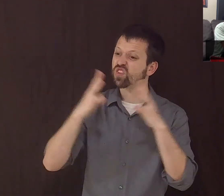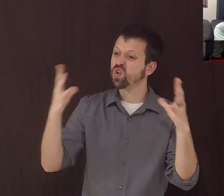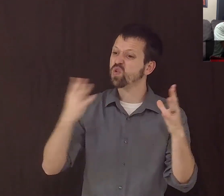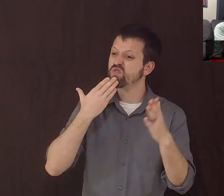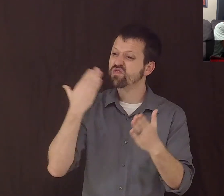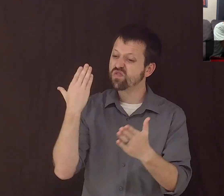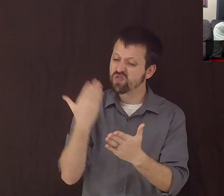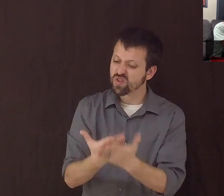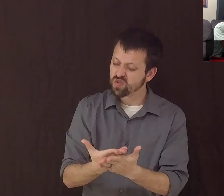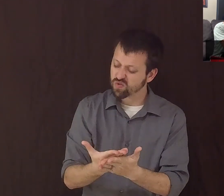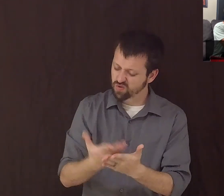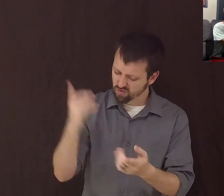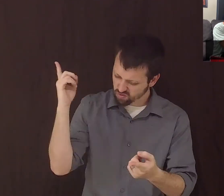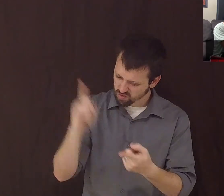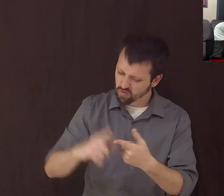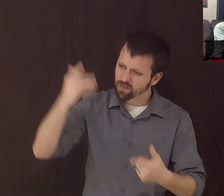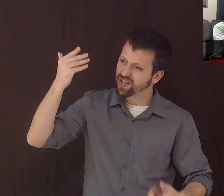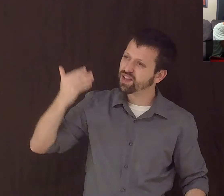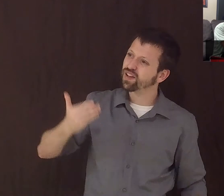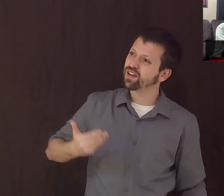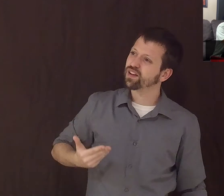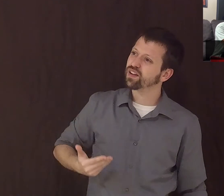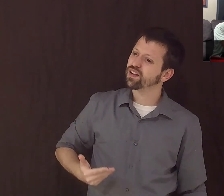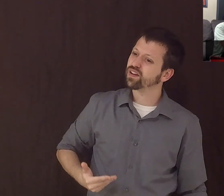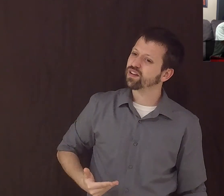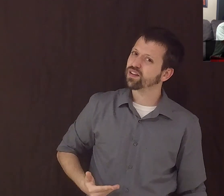been so good to me.